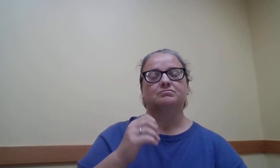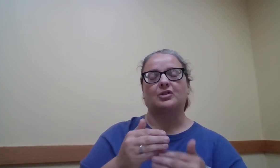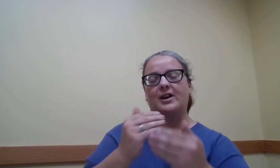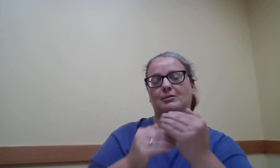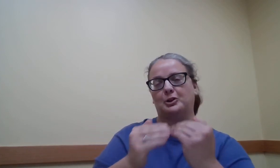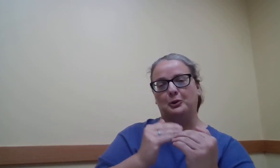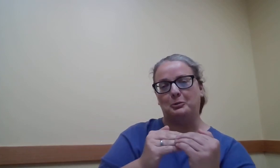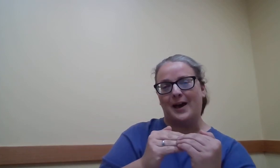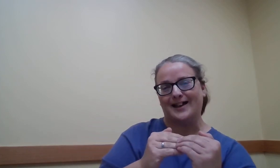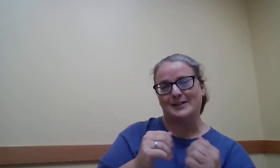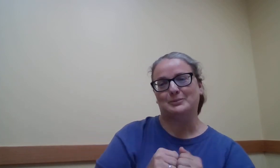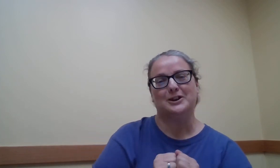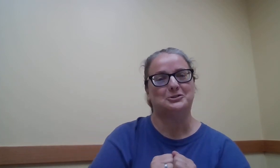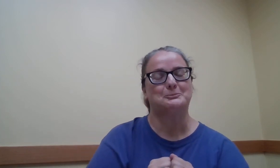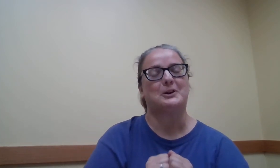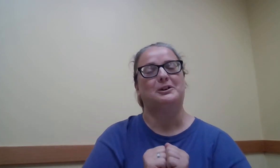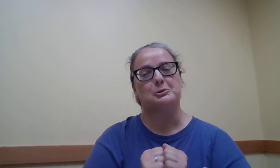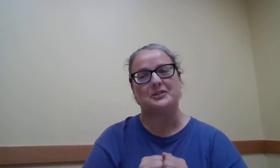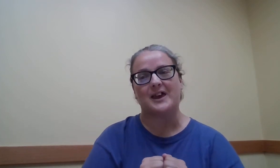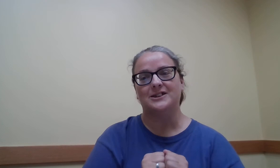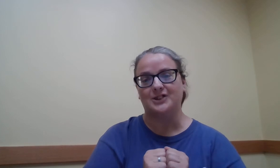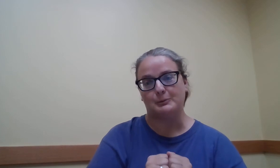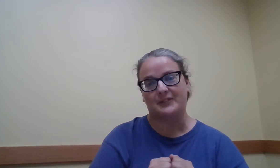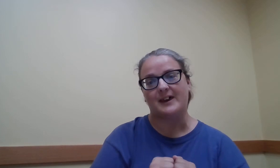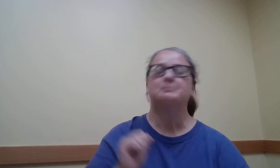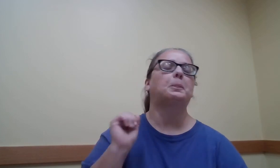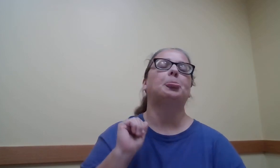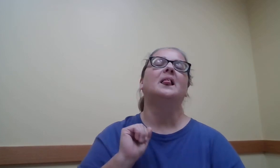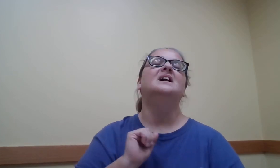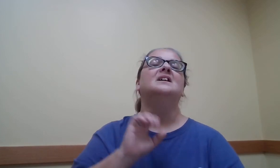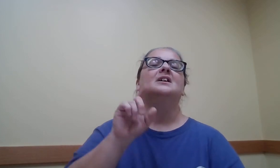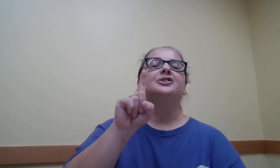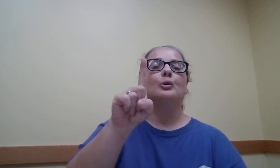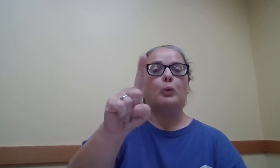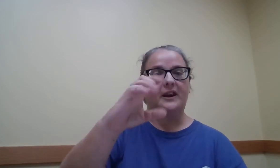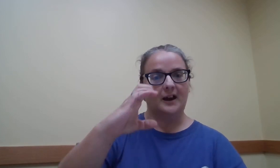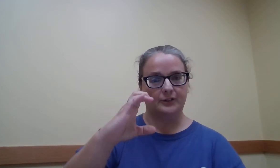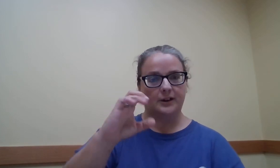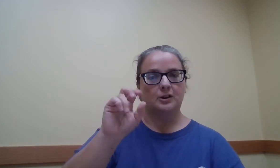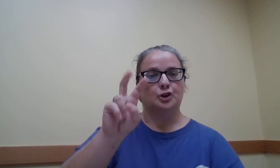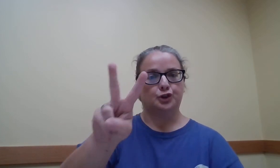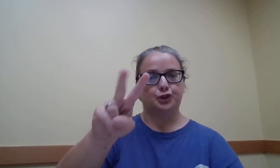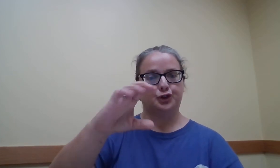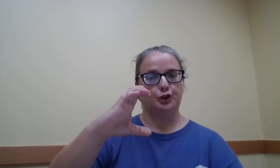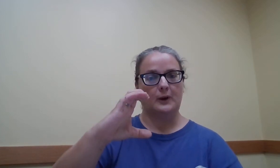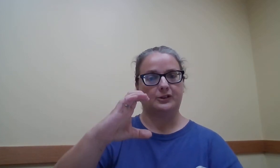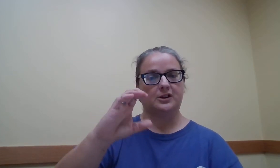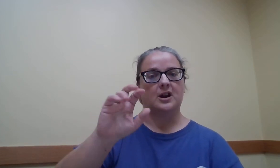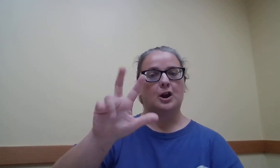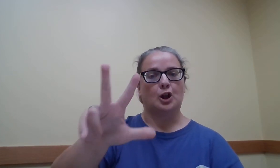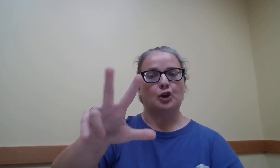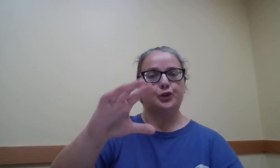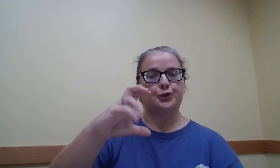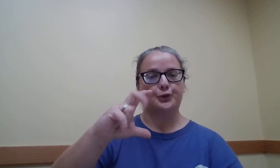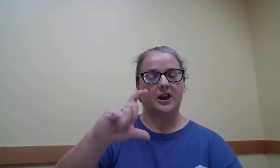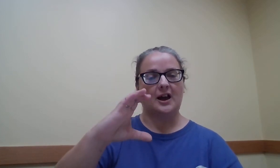Okay, I'm going to go back out a little bit that. Sorry about that. So 100, 200,